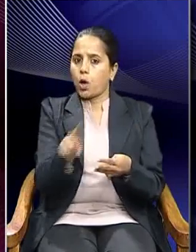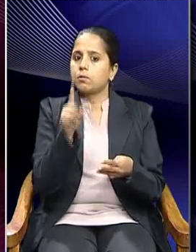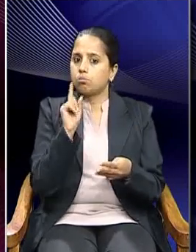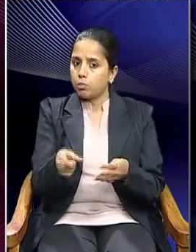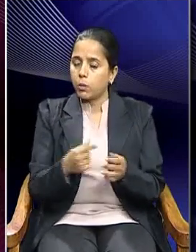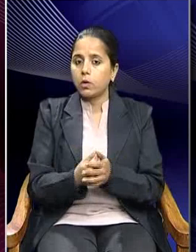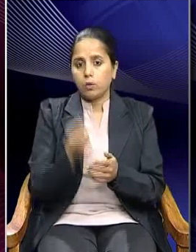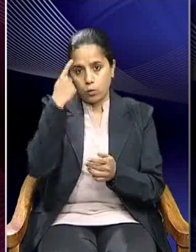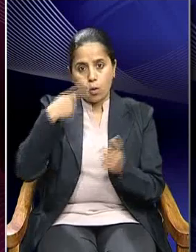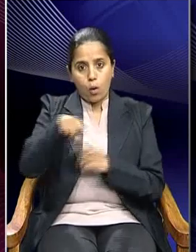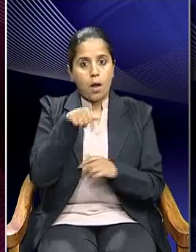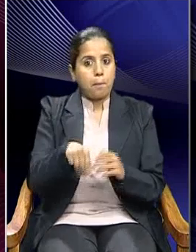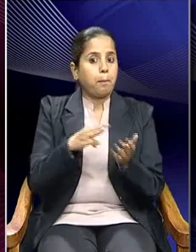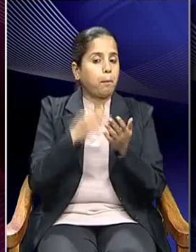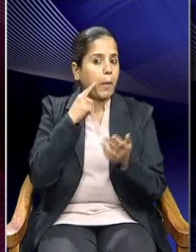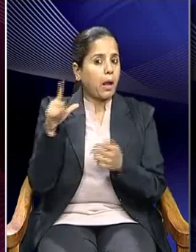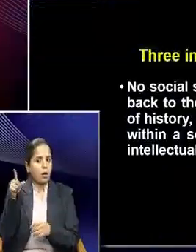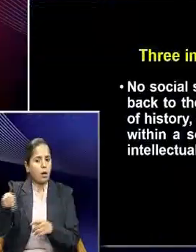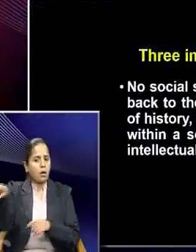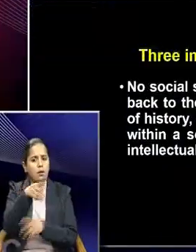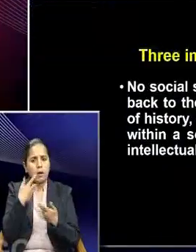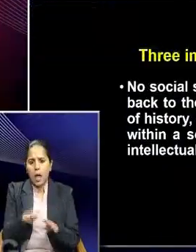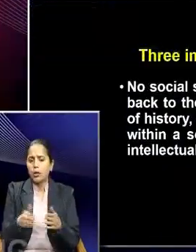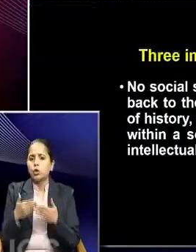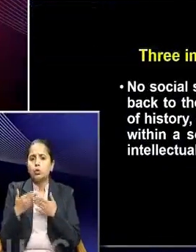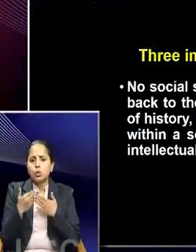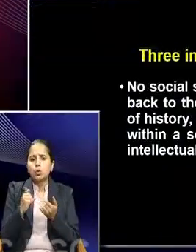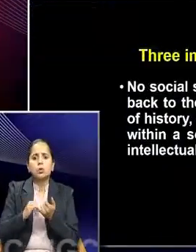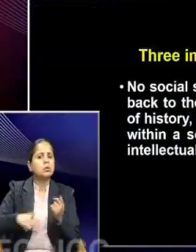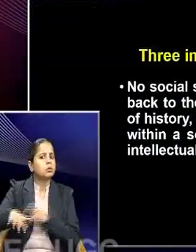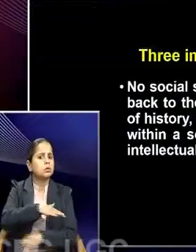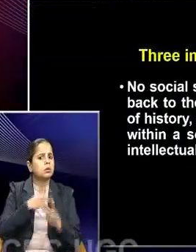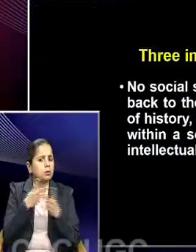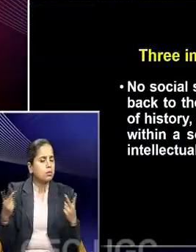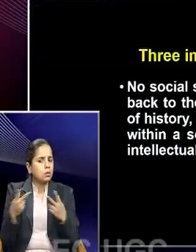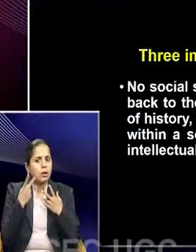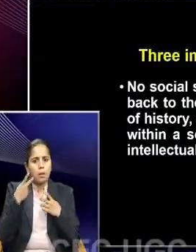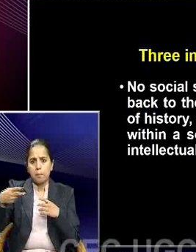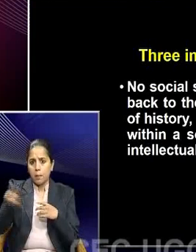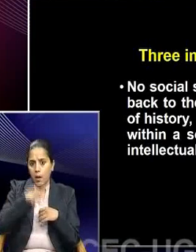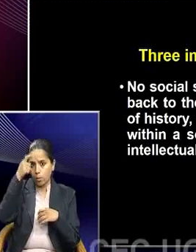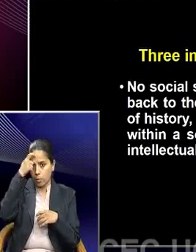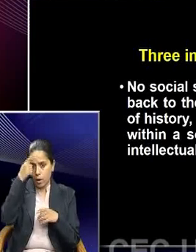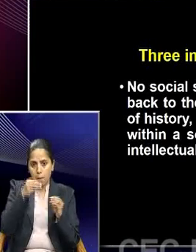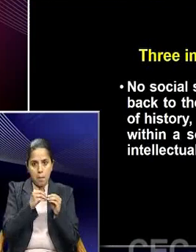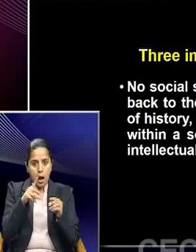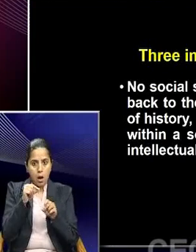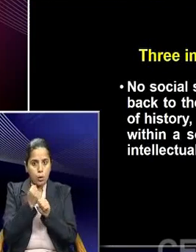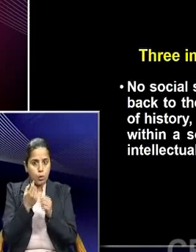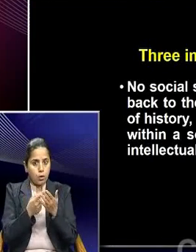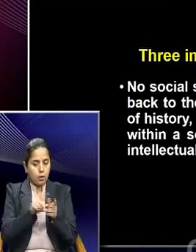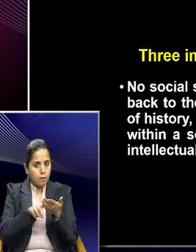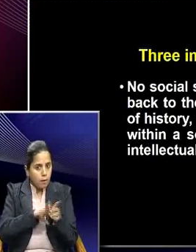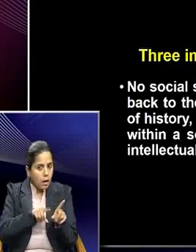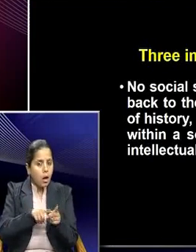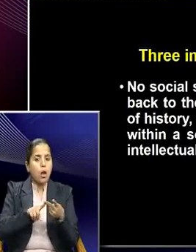So according to Mill, no social study that does not come back to problem of biography, of history